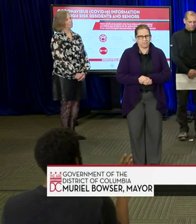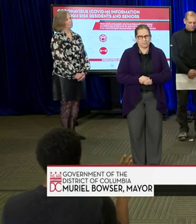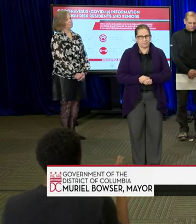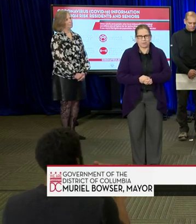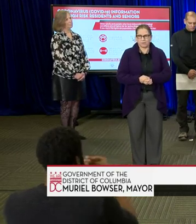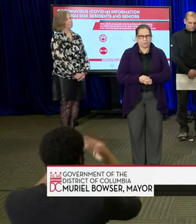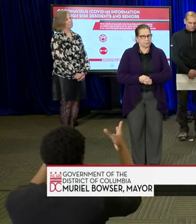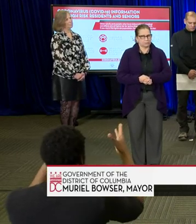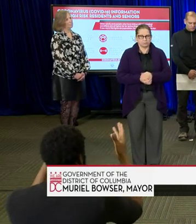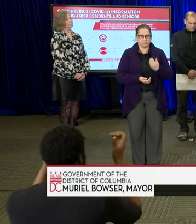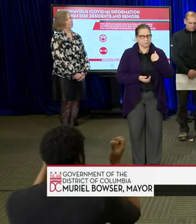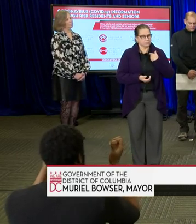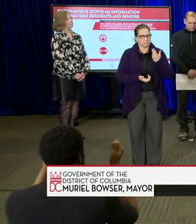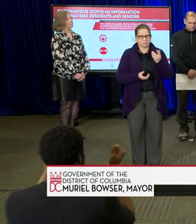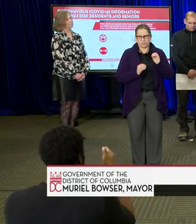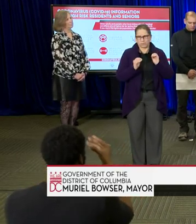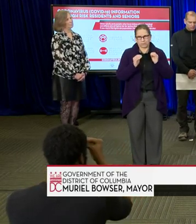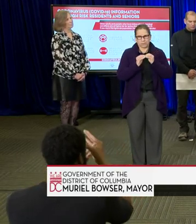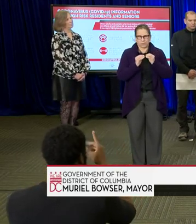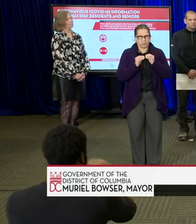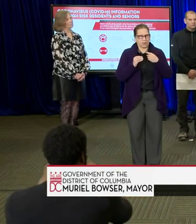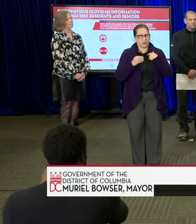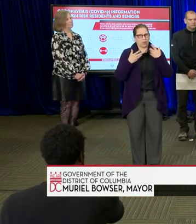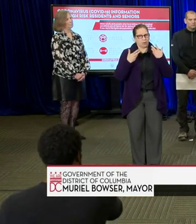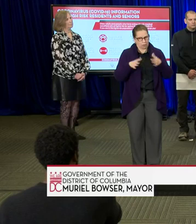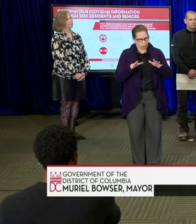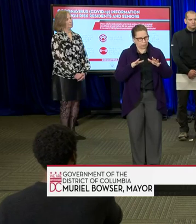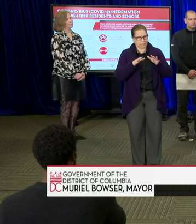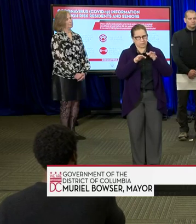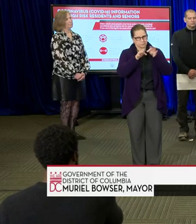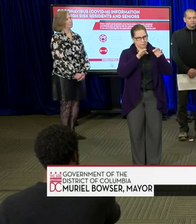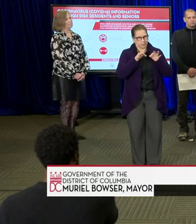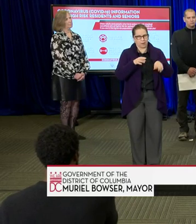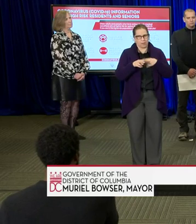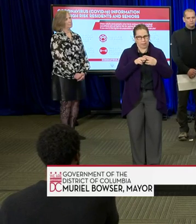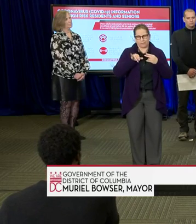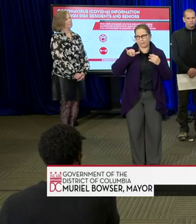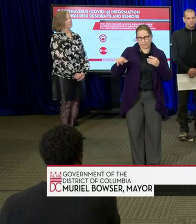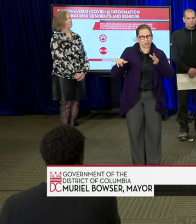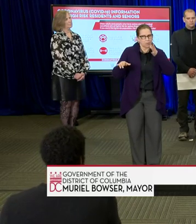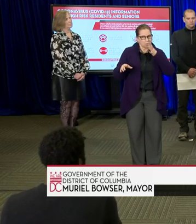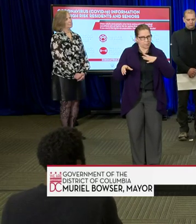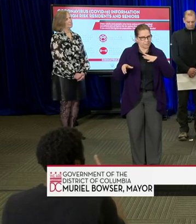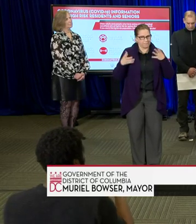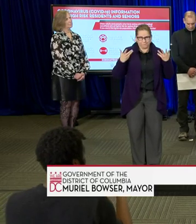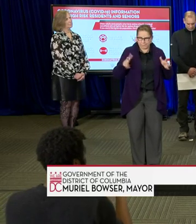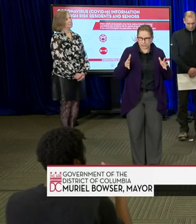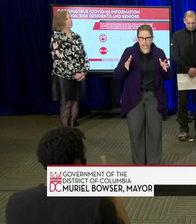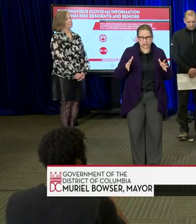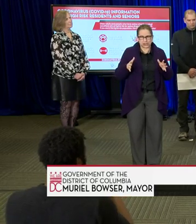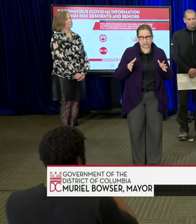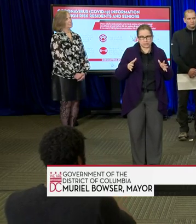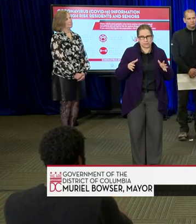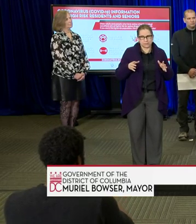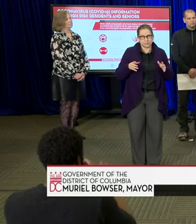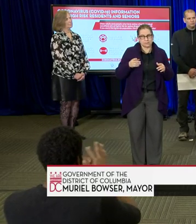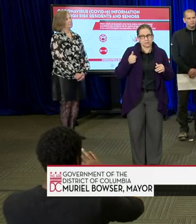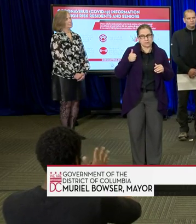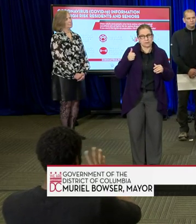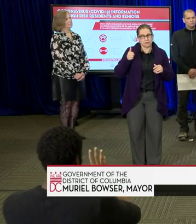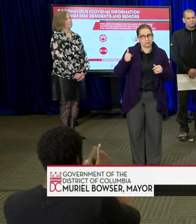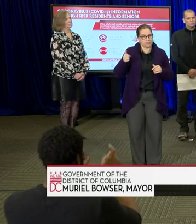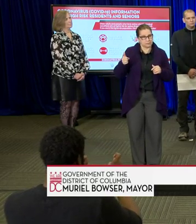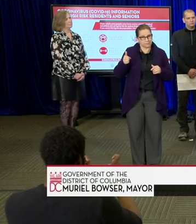related to the case. As it relates to who accesses COVID-19 testing, doctors decide who